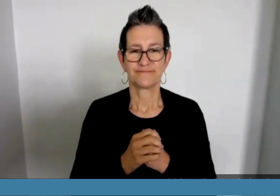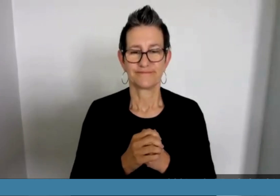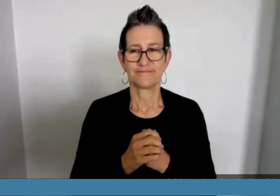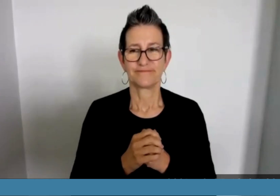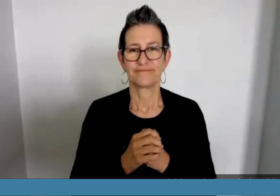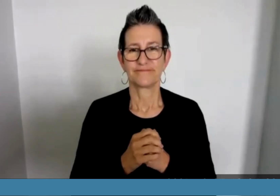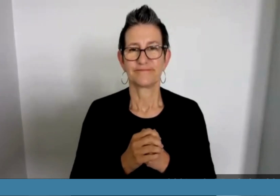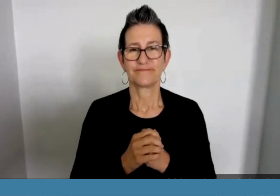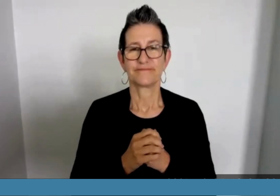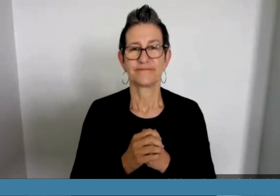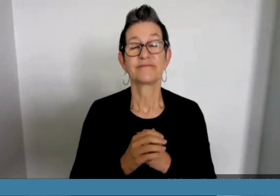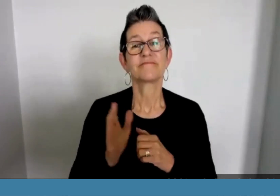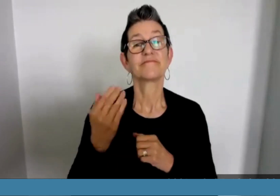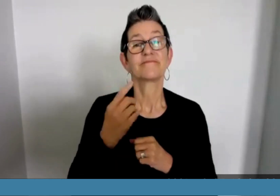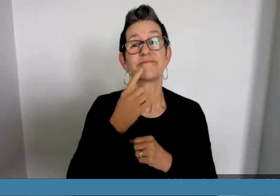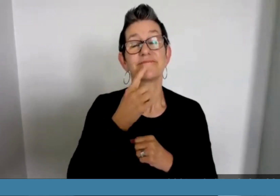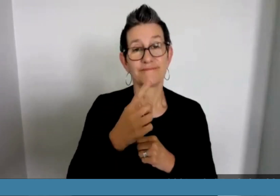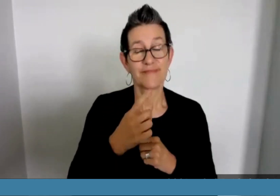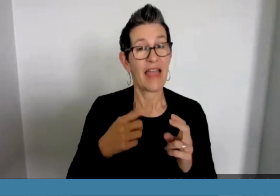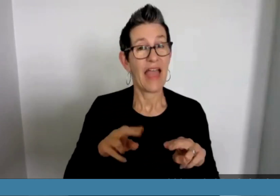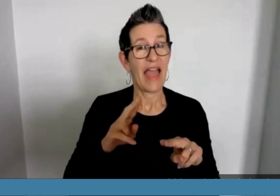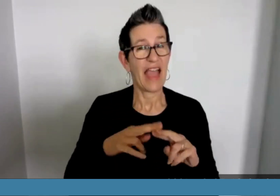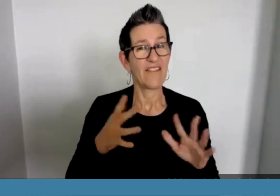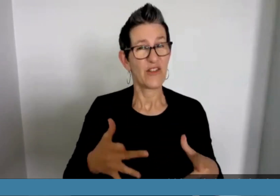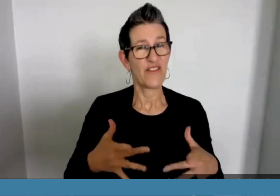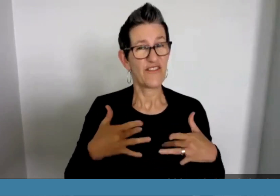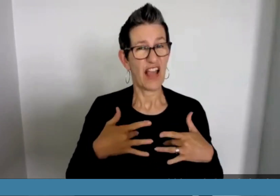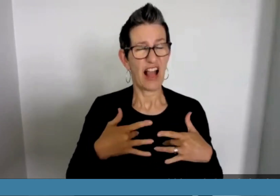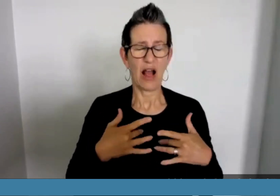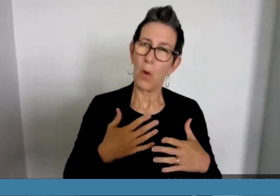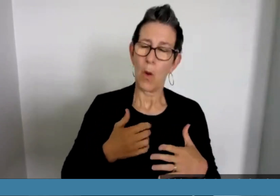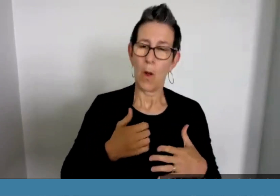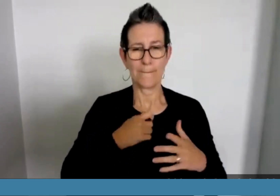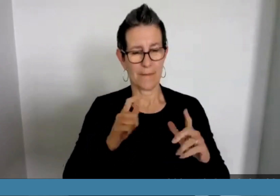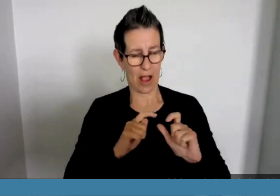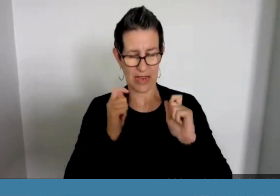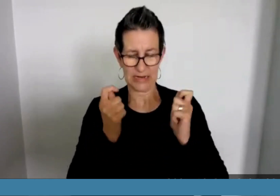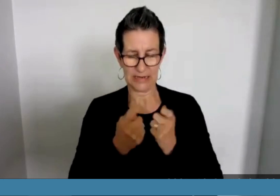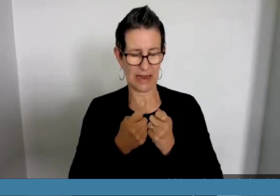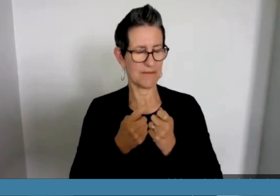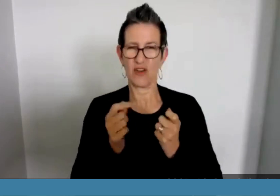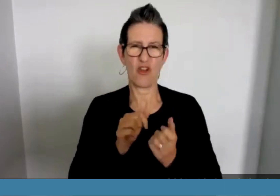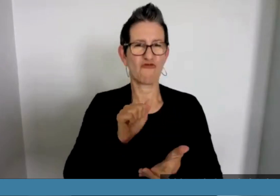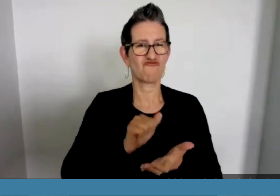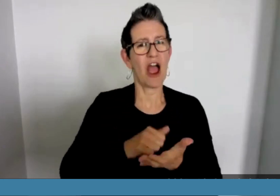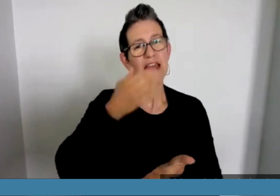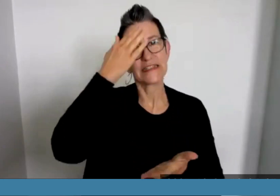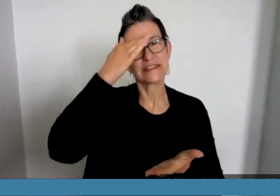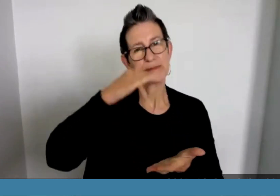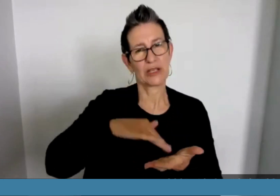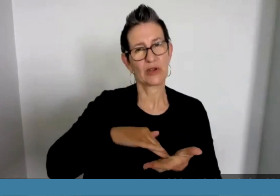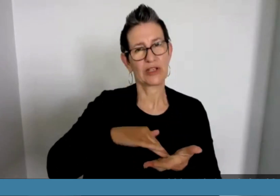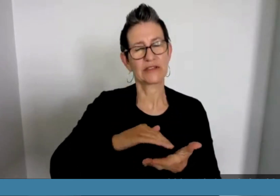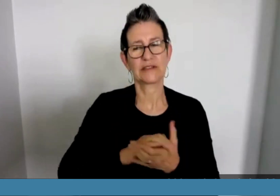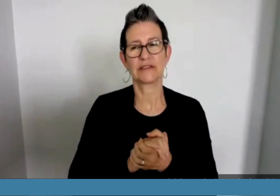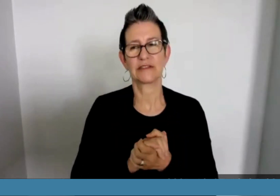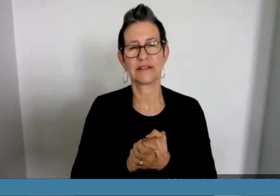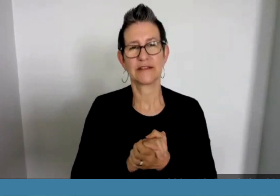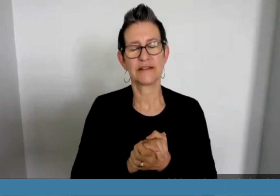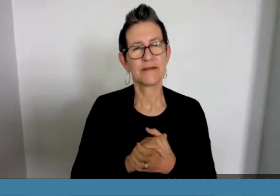As touched on earlier, if you don't feel your team covers the experience required, then identify where those gaps are